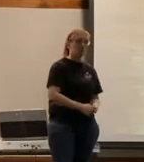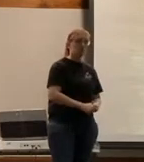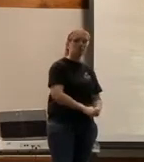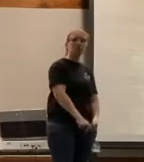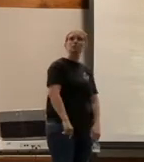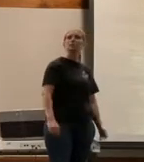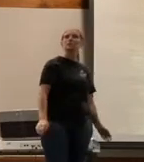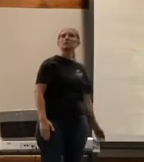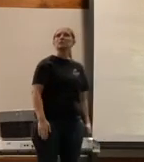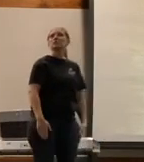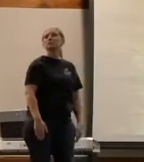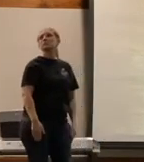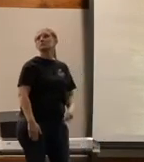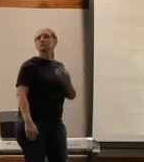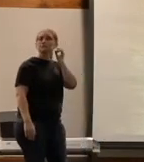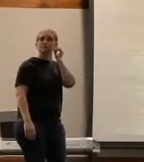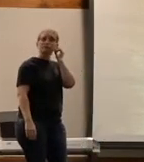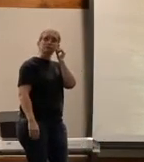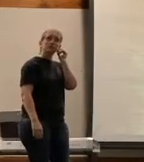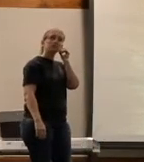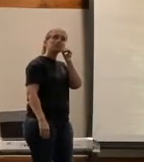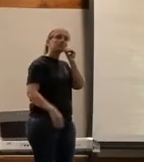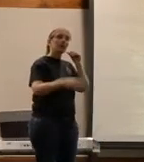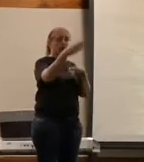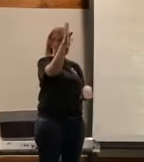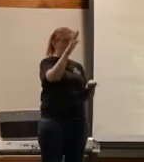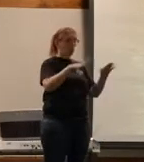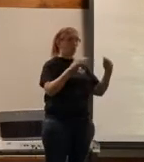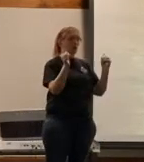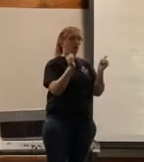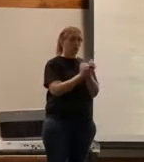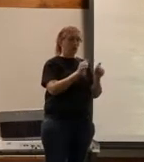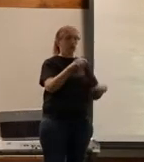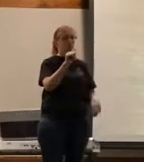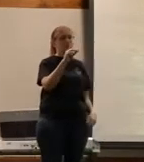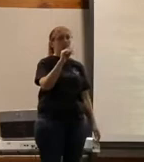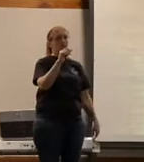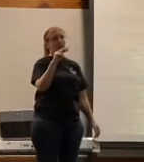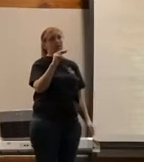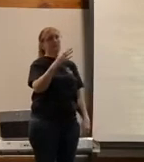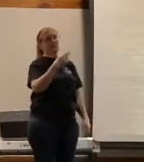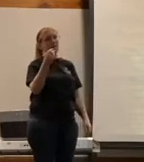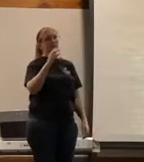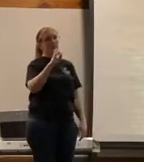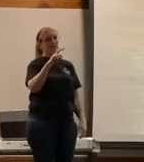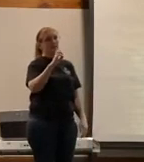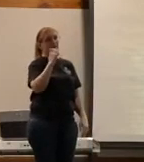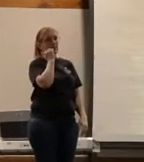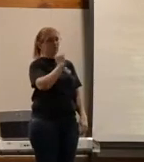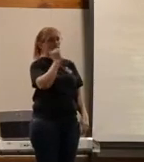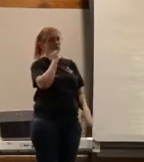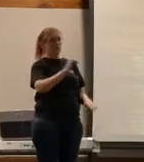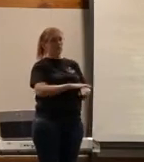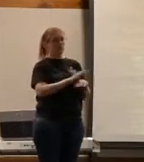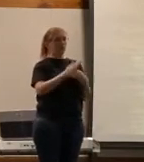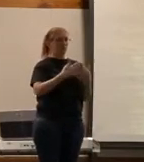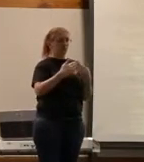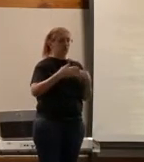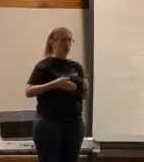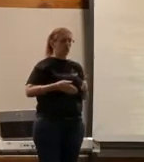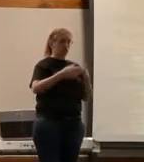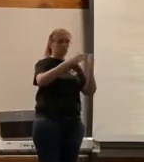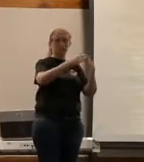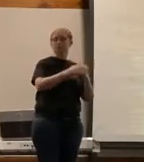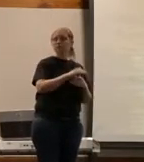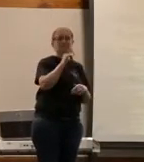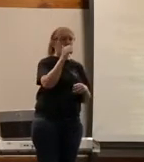Street. God walked with Adam and Eve every day. Easy Street. It's